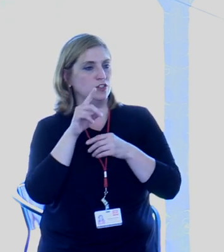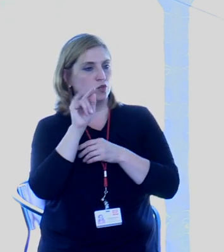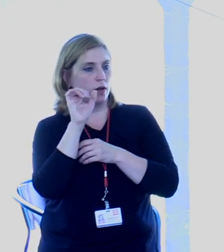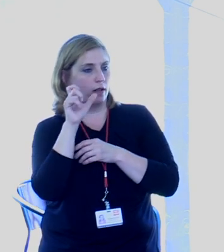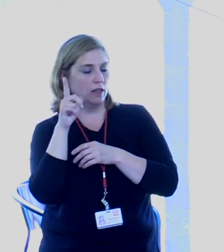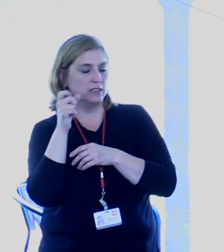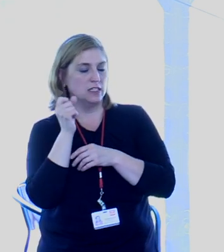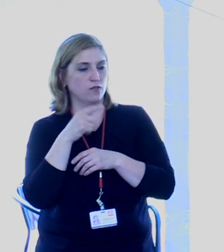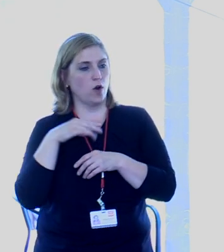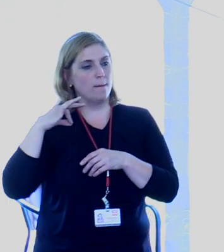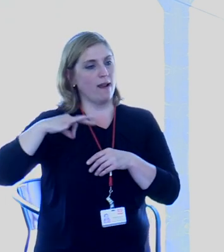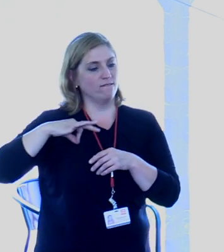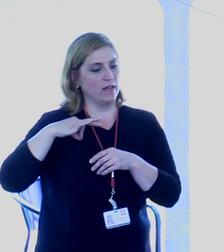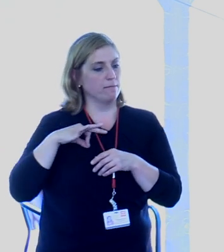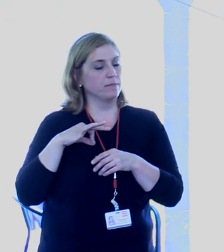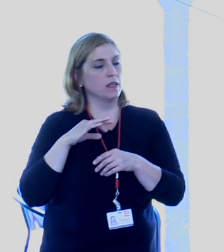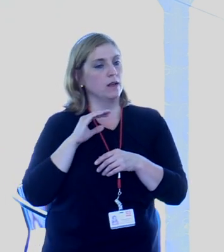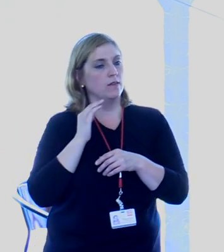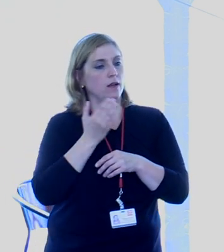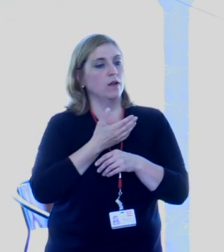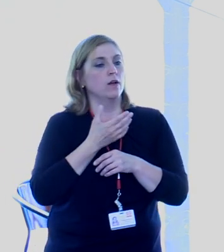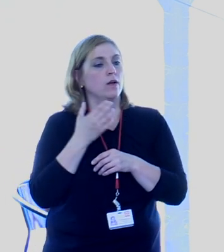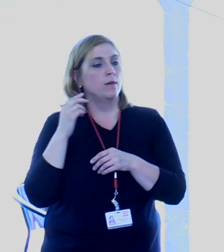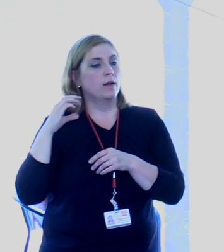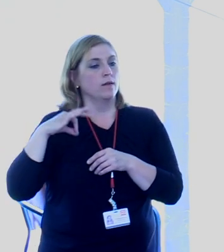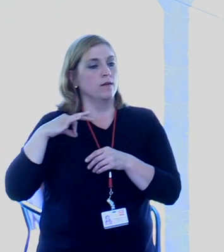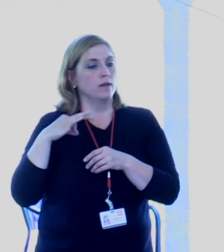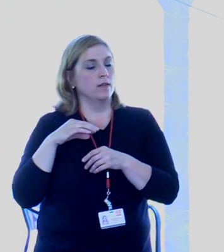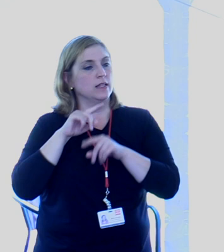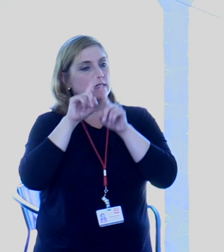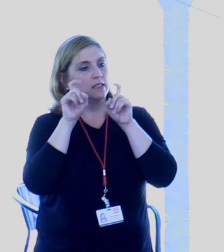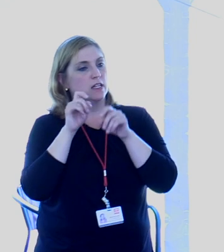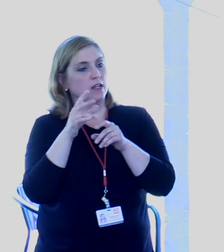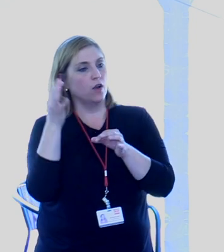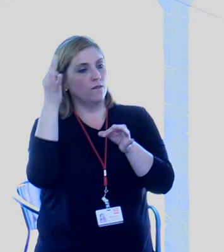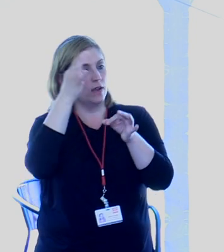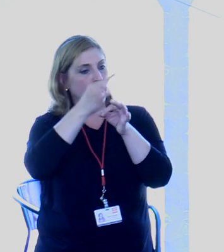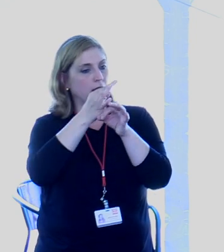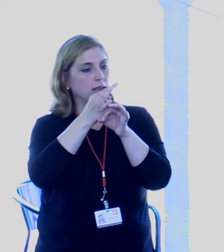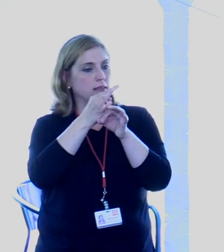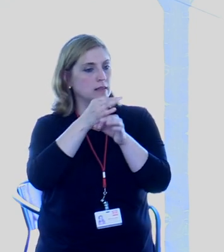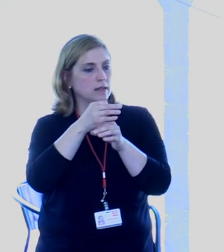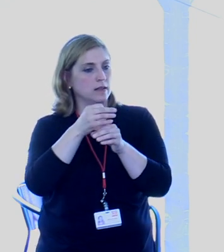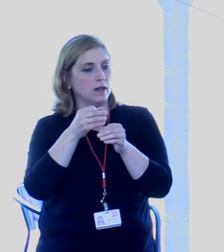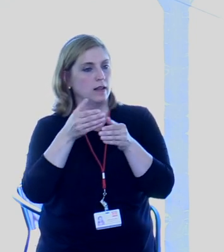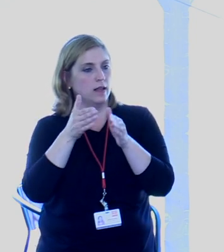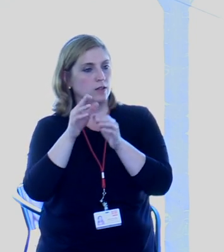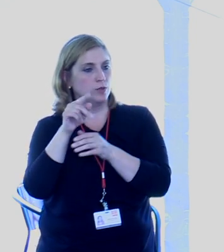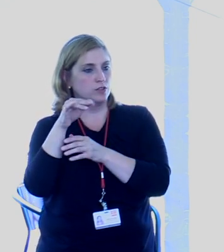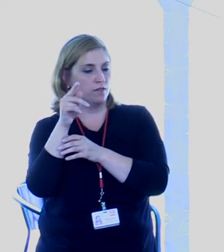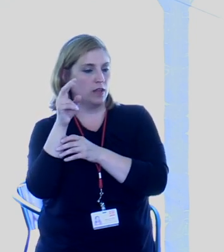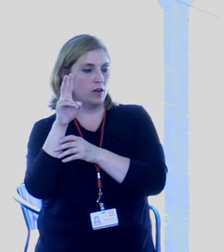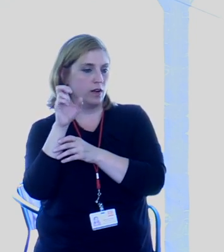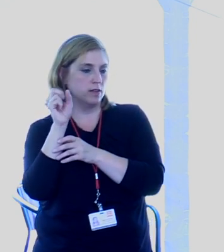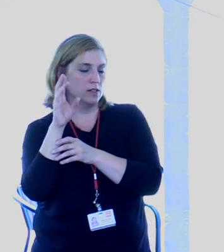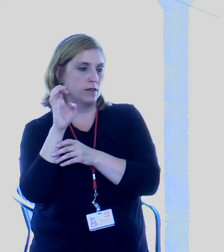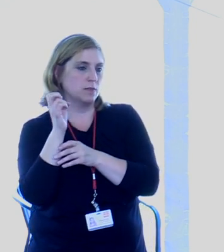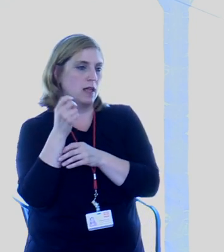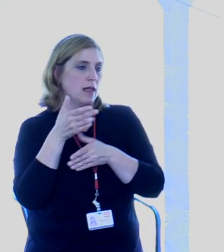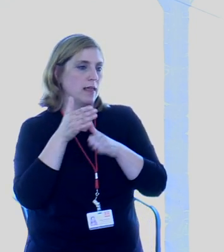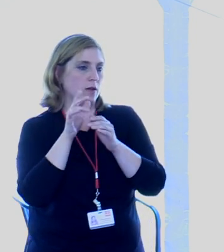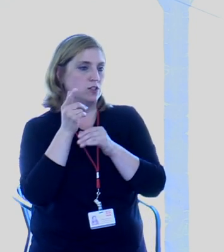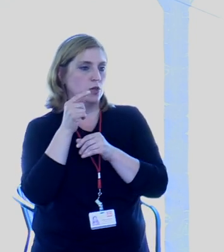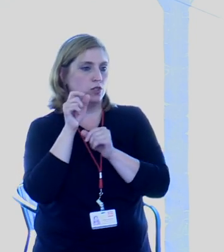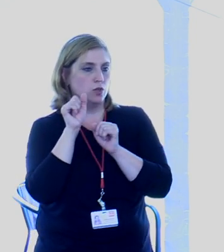our benefit. For you know that the testing of your faith produces perseverance. And let perseverance be perfect, so that you may be perfect